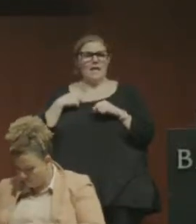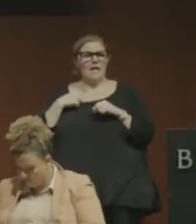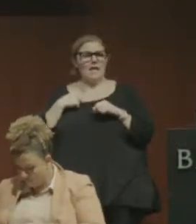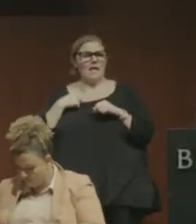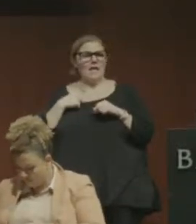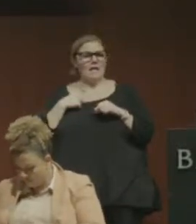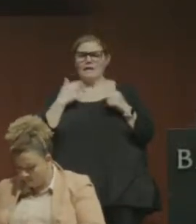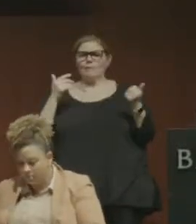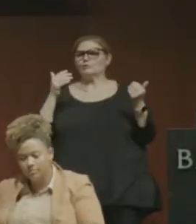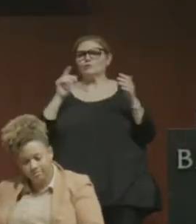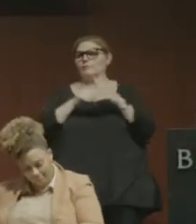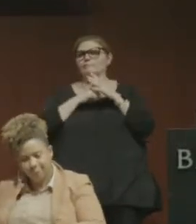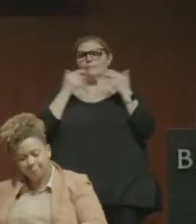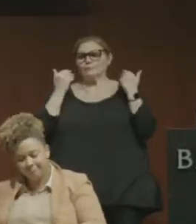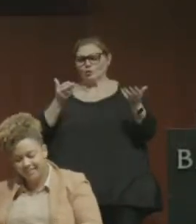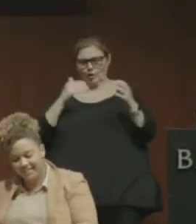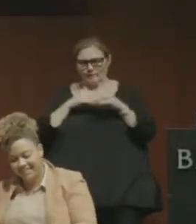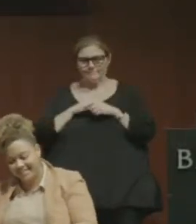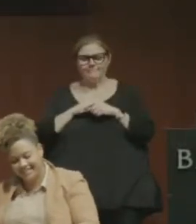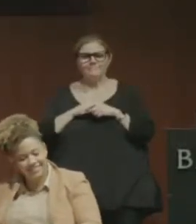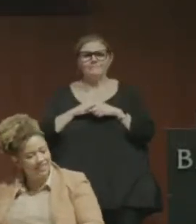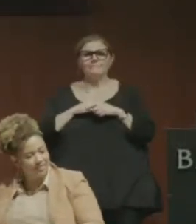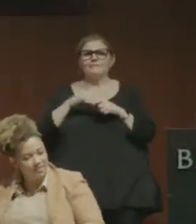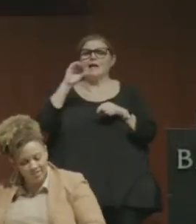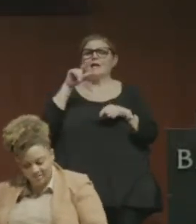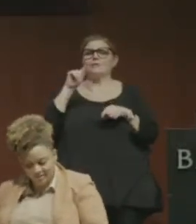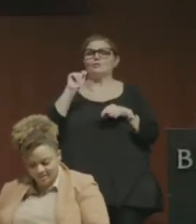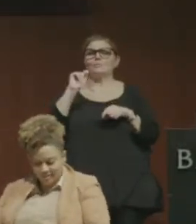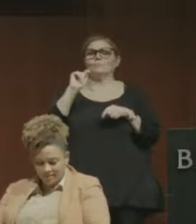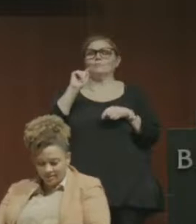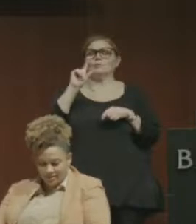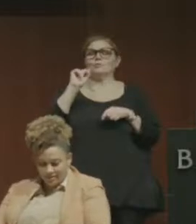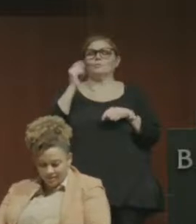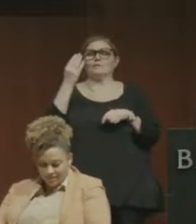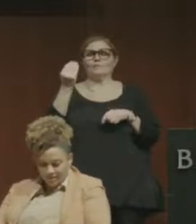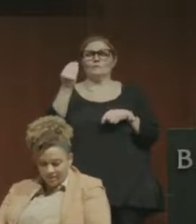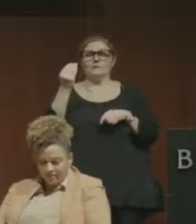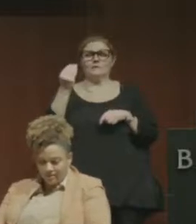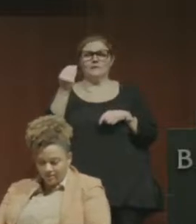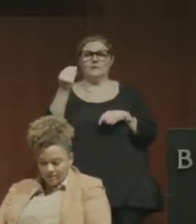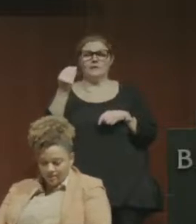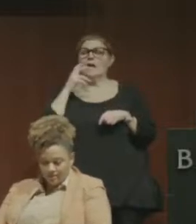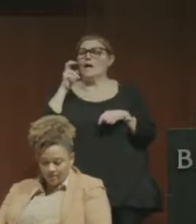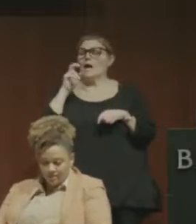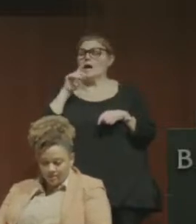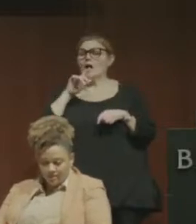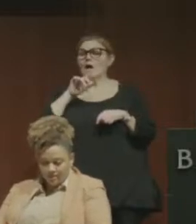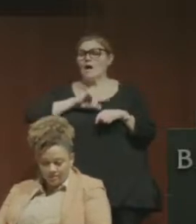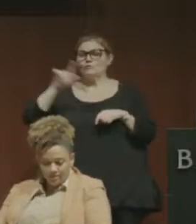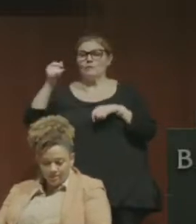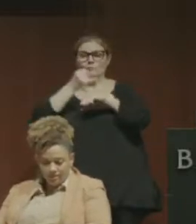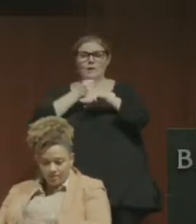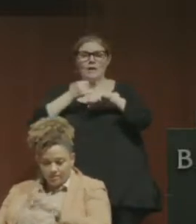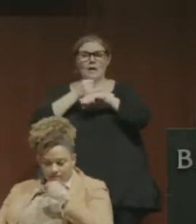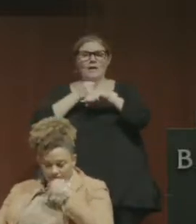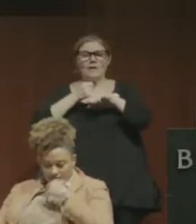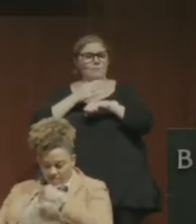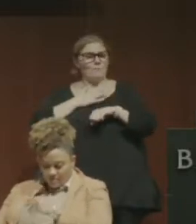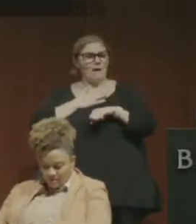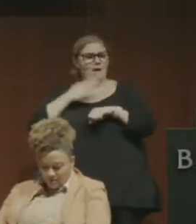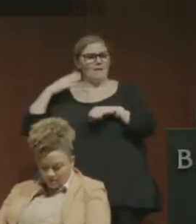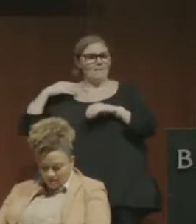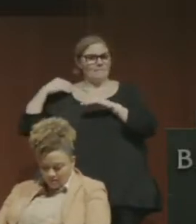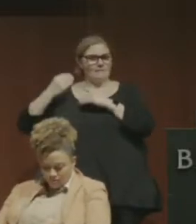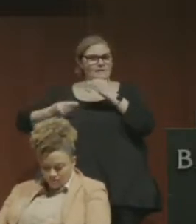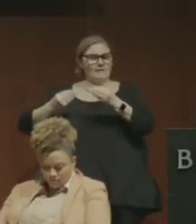just start. So in October 2014, I traveled to the island of my heritage